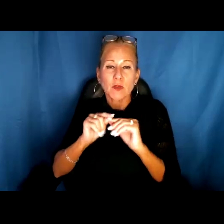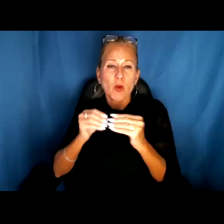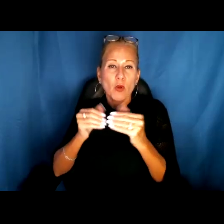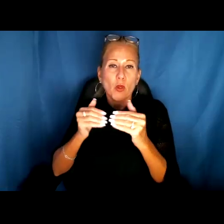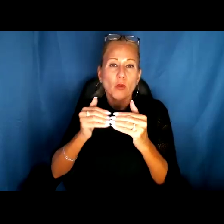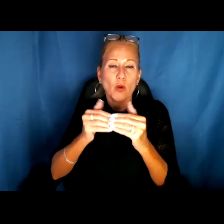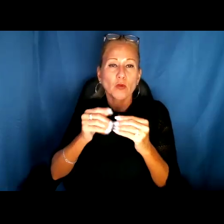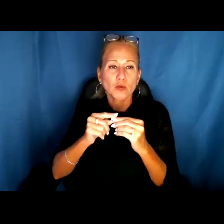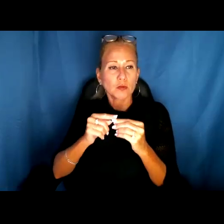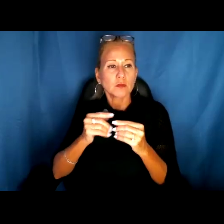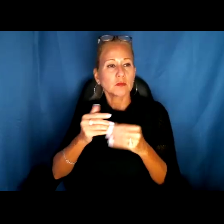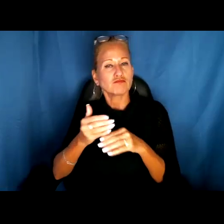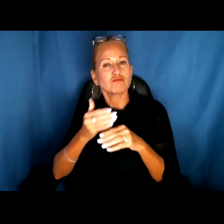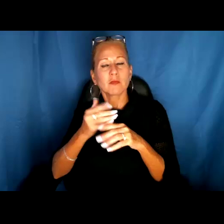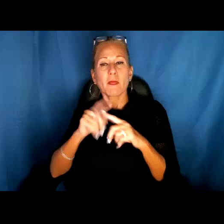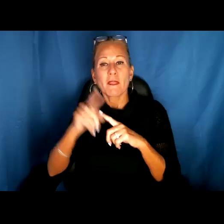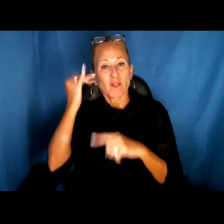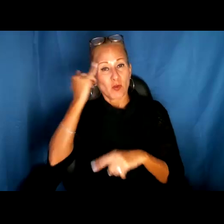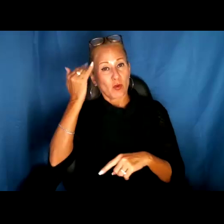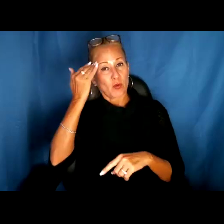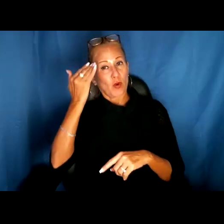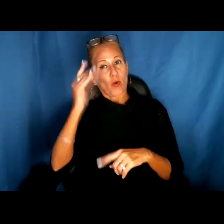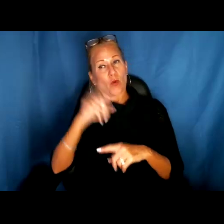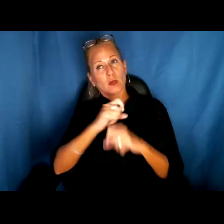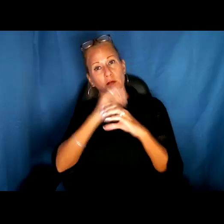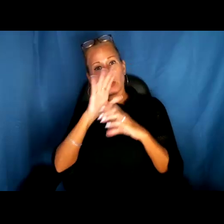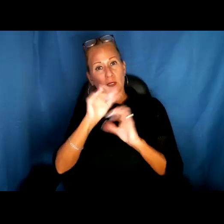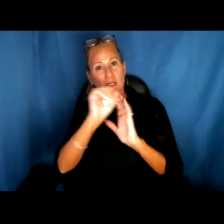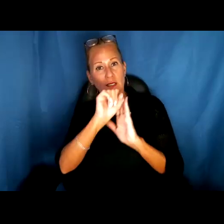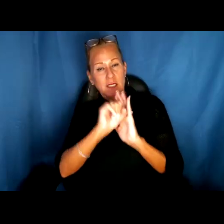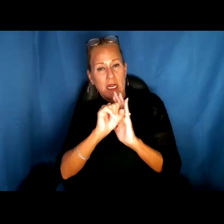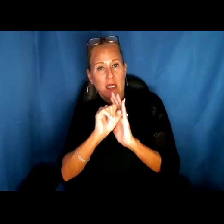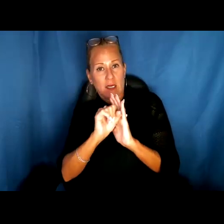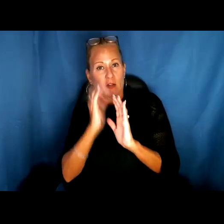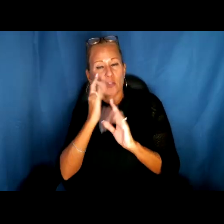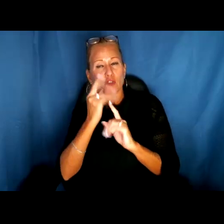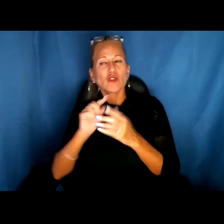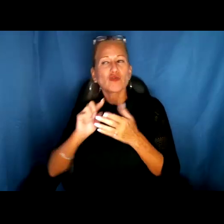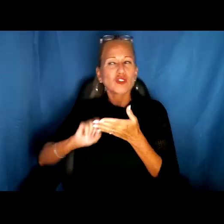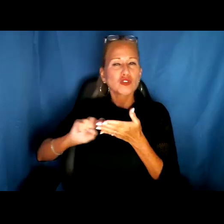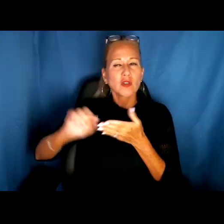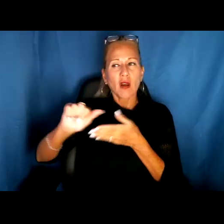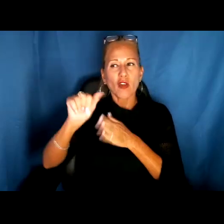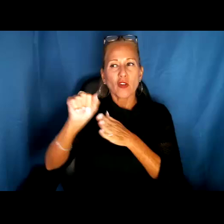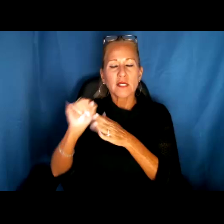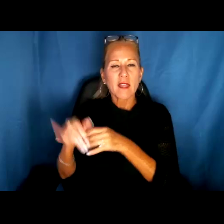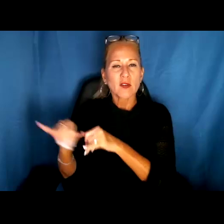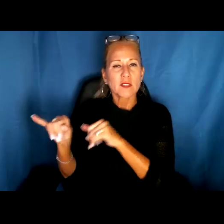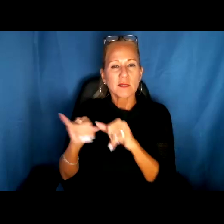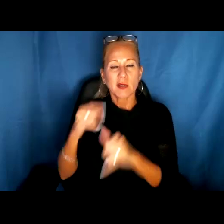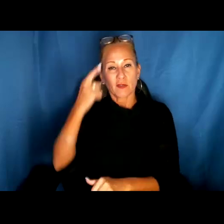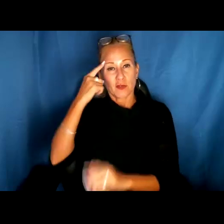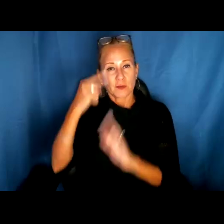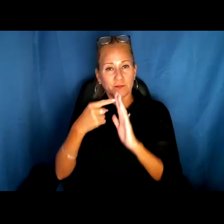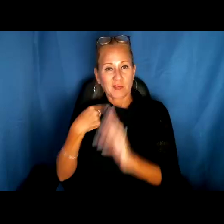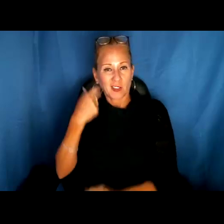so if you know what your state looks like, try to research other states that might be similar. I just got back from